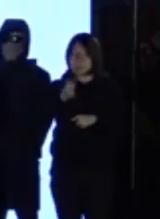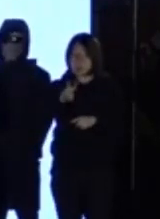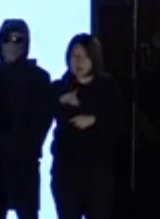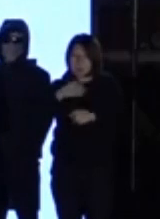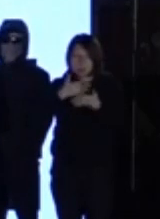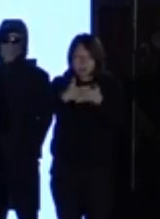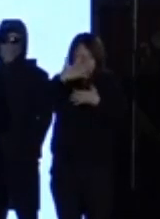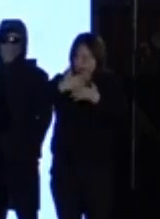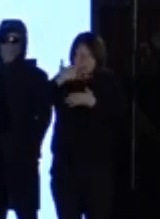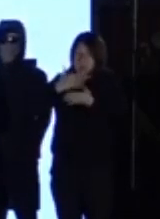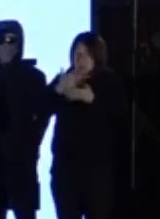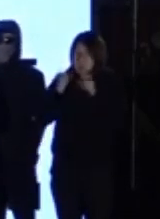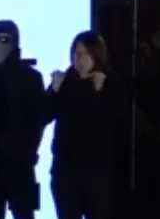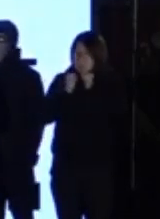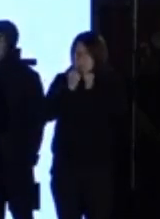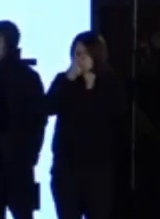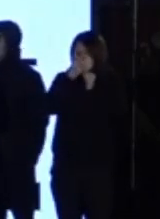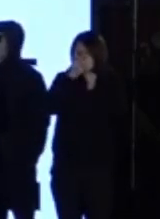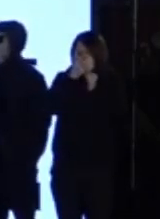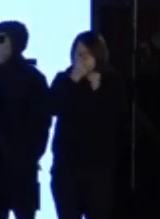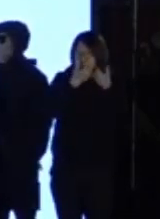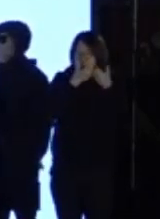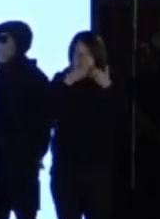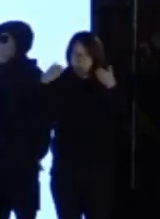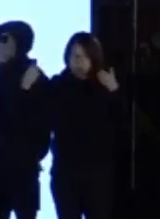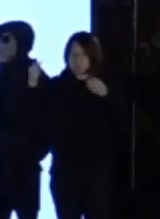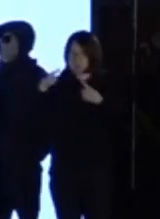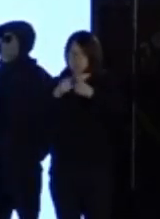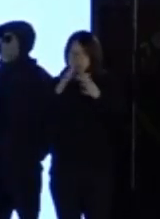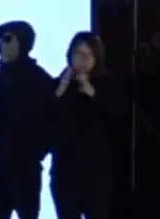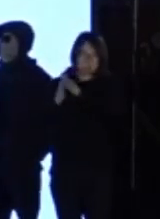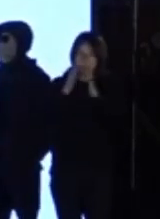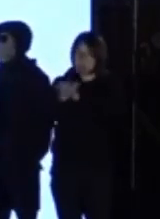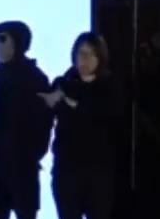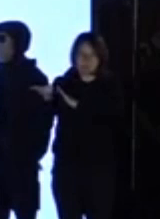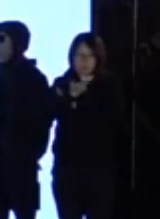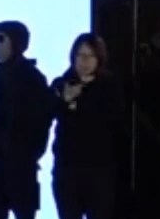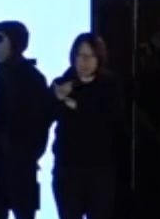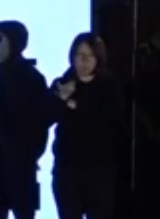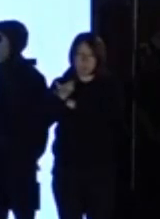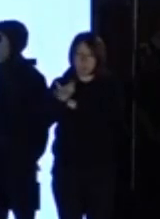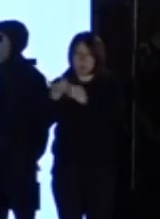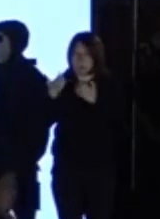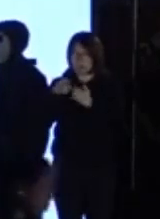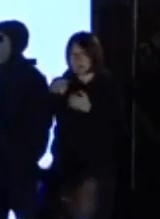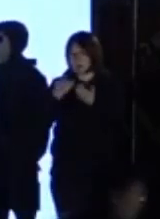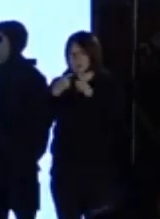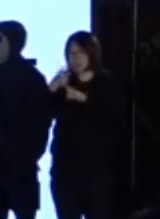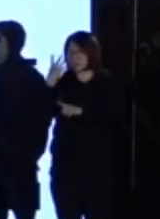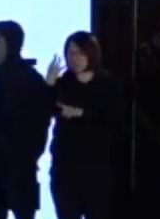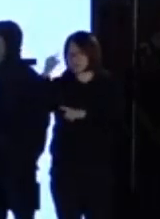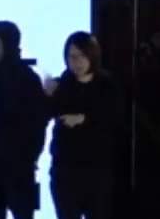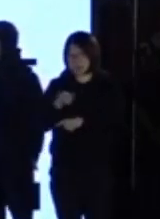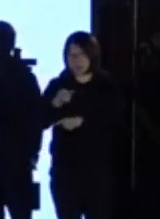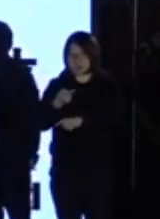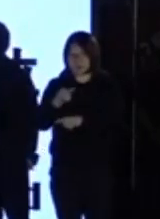over 43,000 people per square kilometer. Since June, not only has Hong Kong police force suppressed ever-expanding